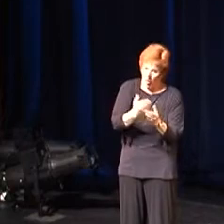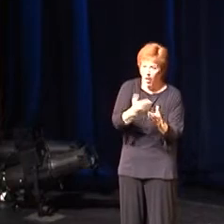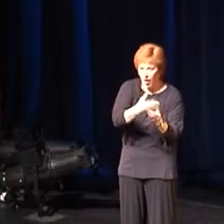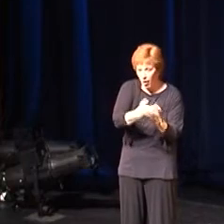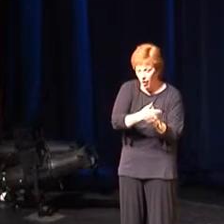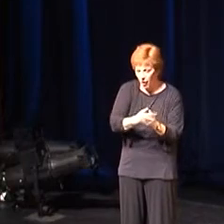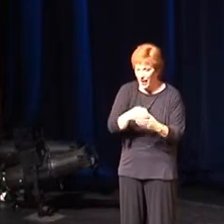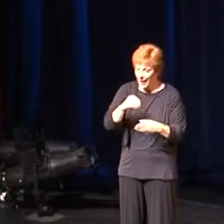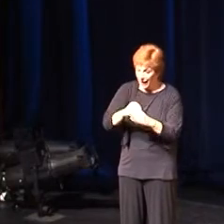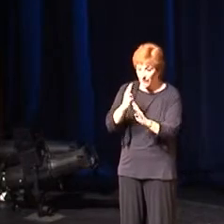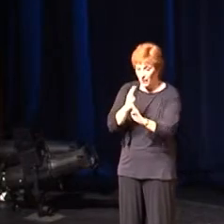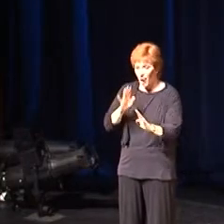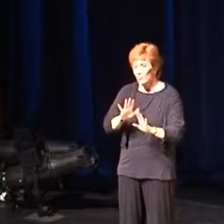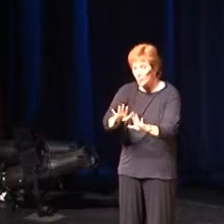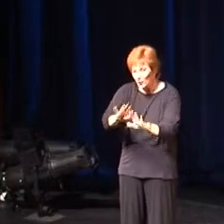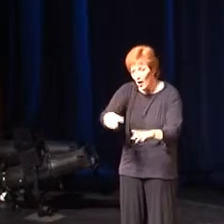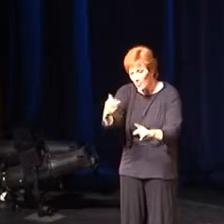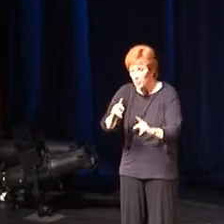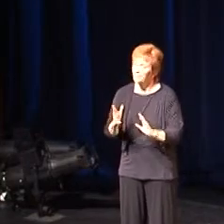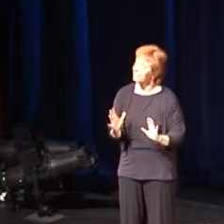at the movie theater is rude.